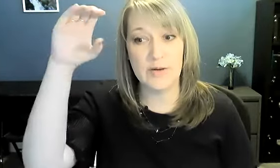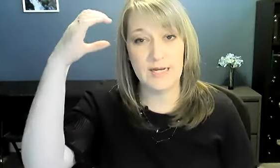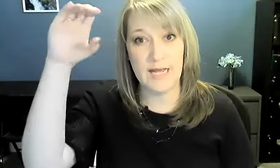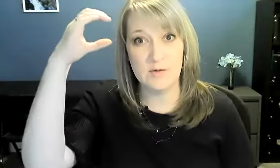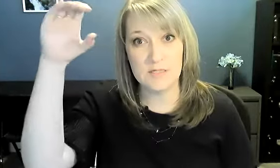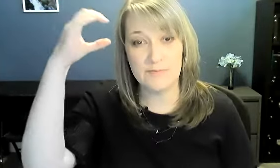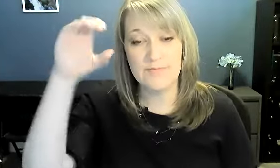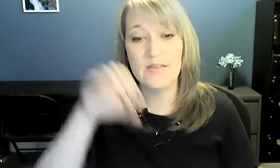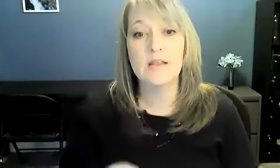in and